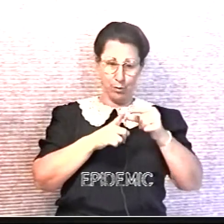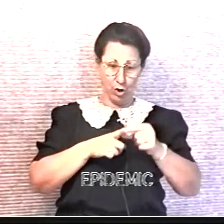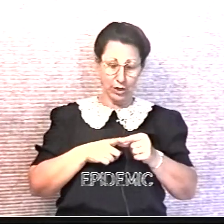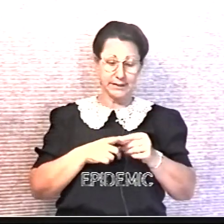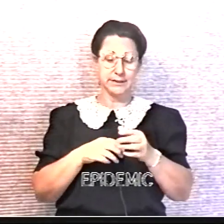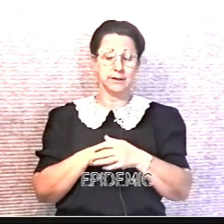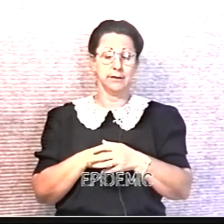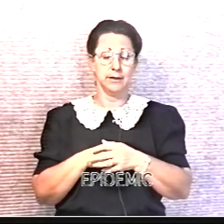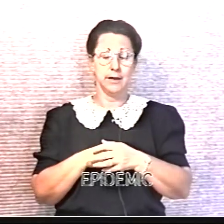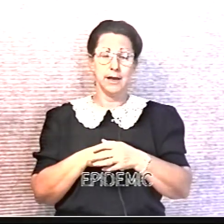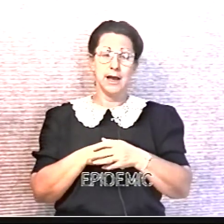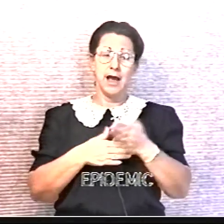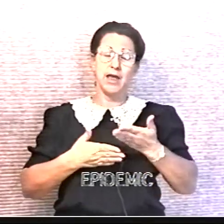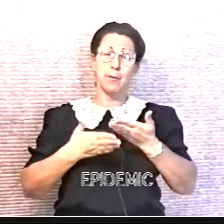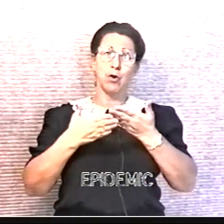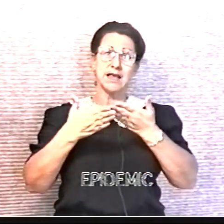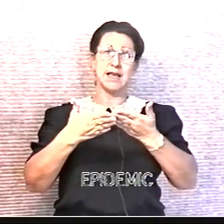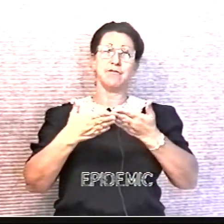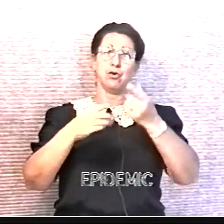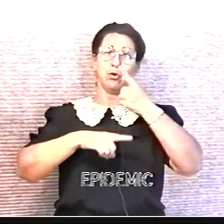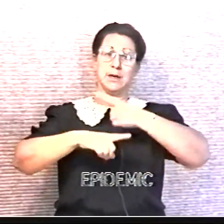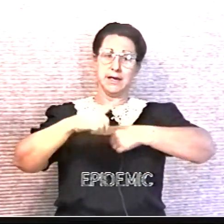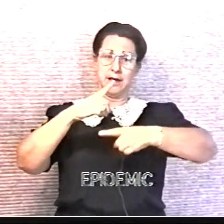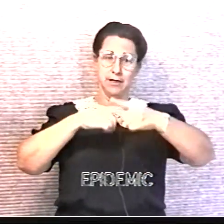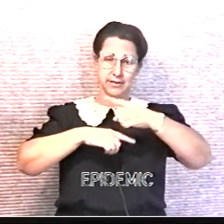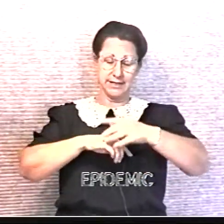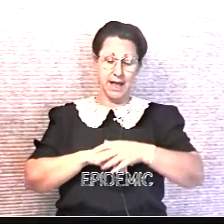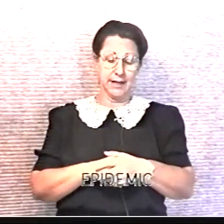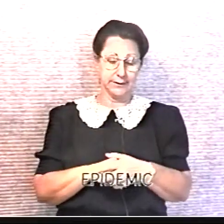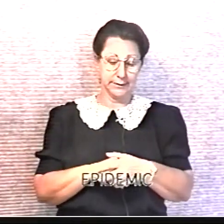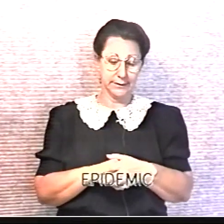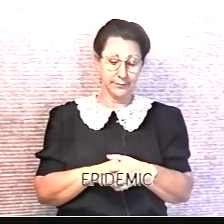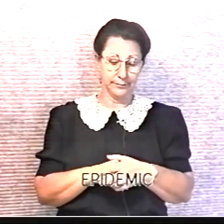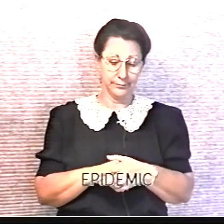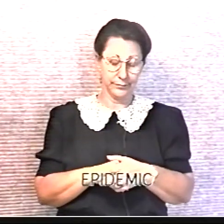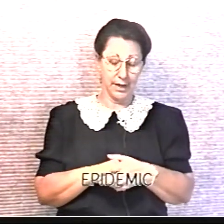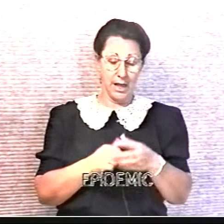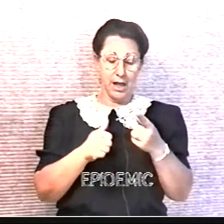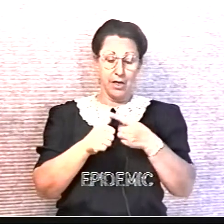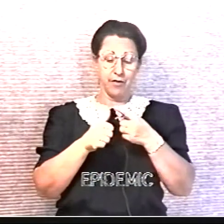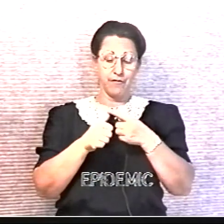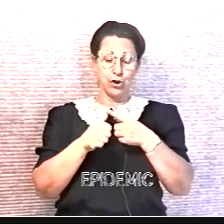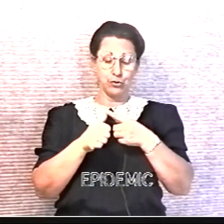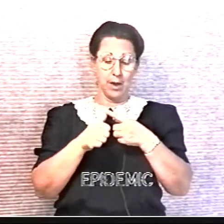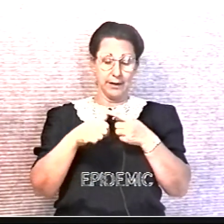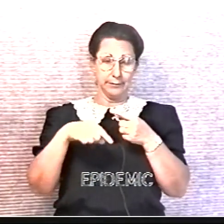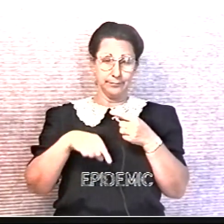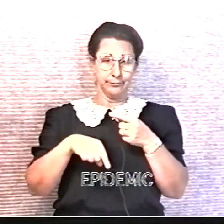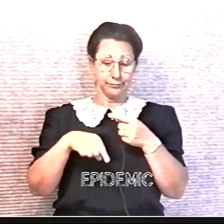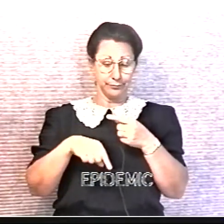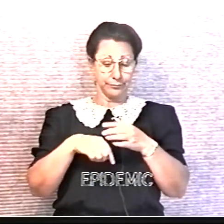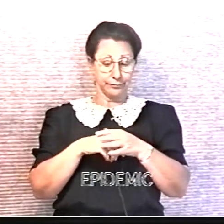words. Then I'm going to give you the signs. The first one,